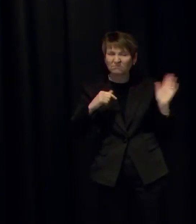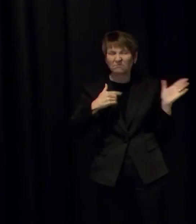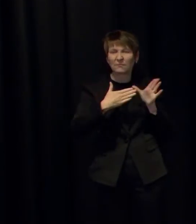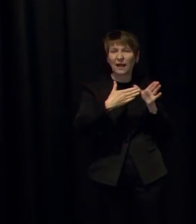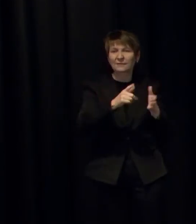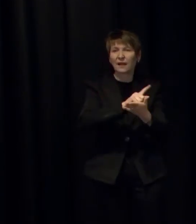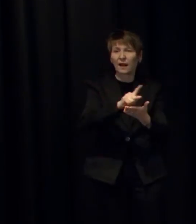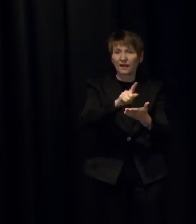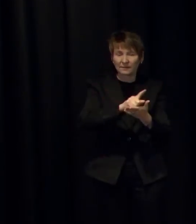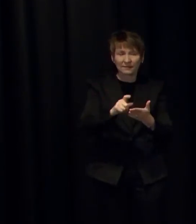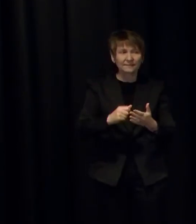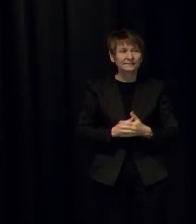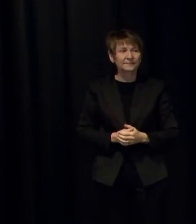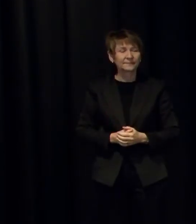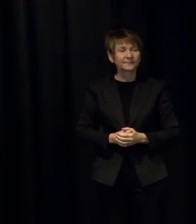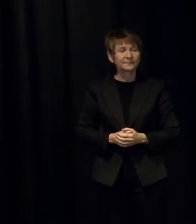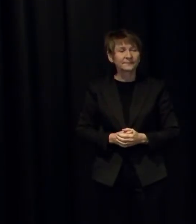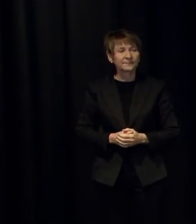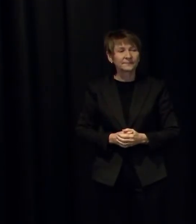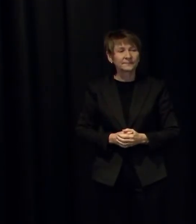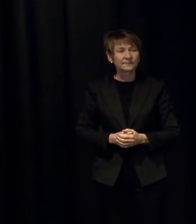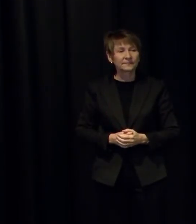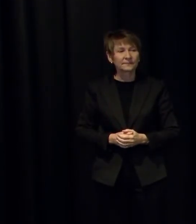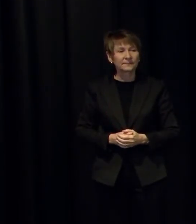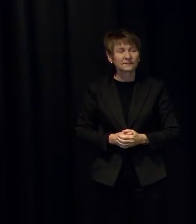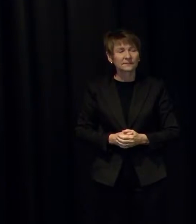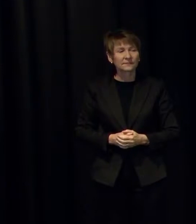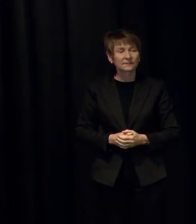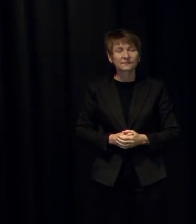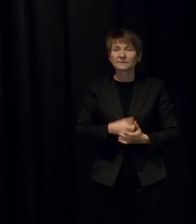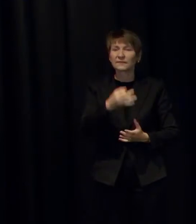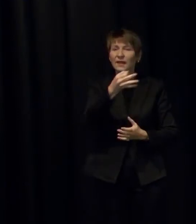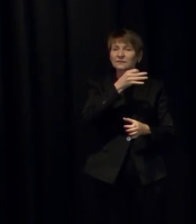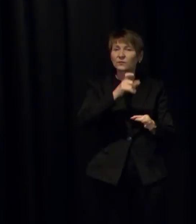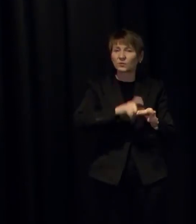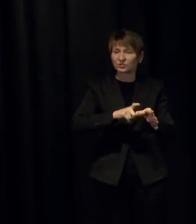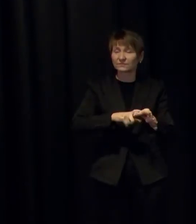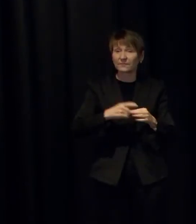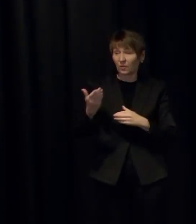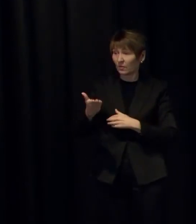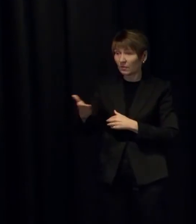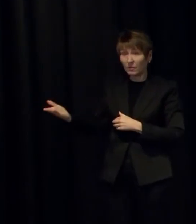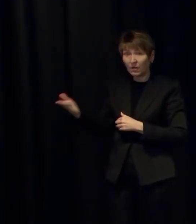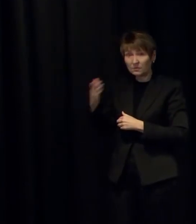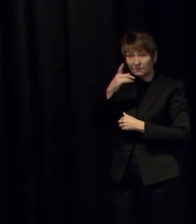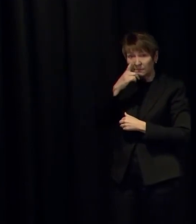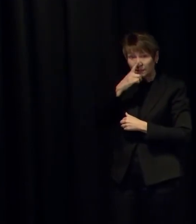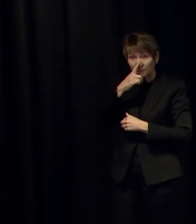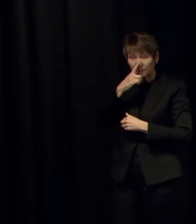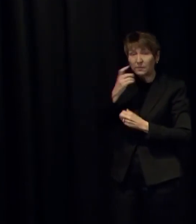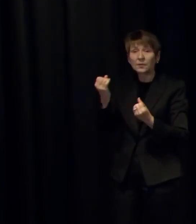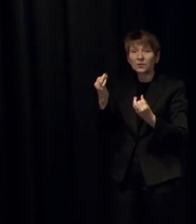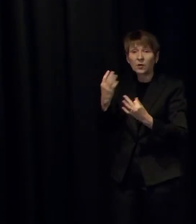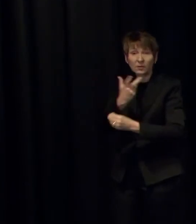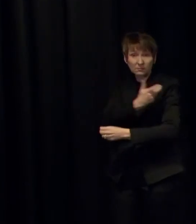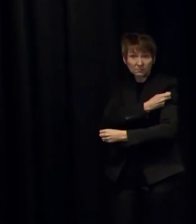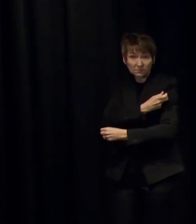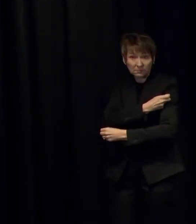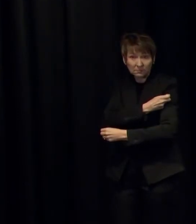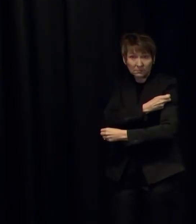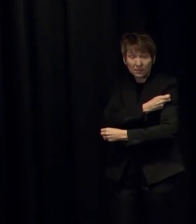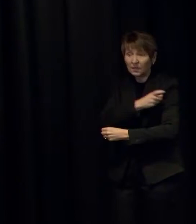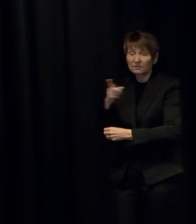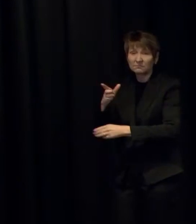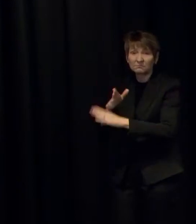that unvaccinated people will again have the same rights as vaccinated people? I don't have that crystal ball, Paul. You